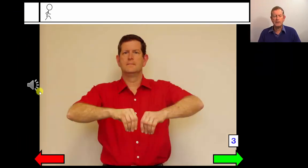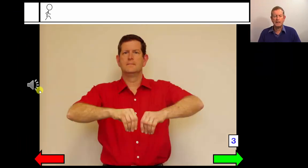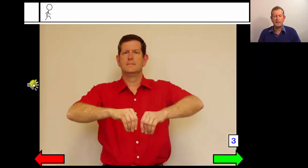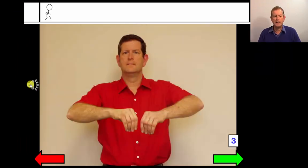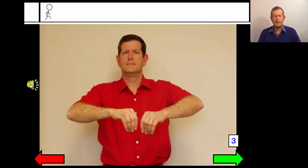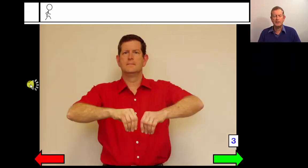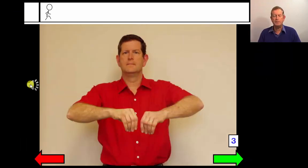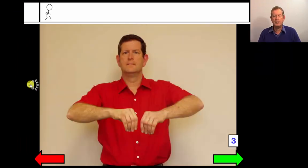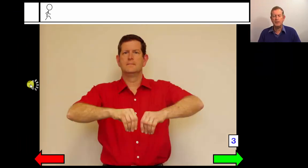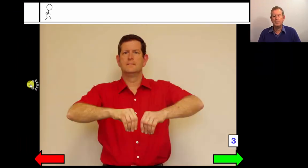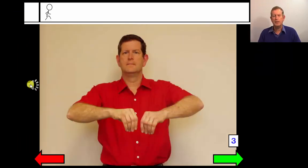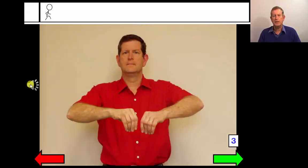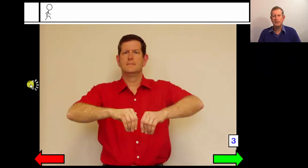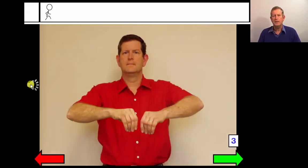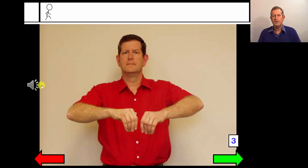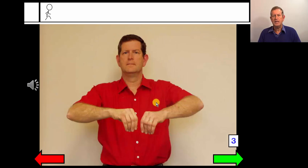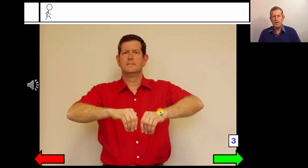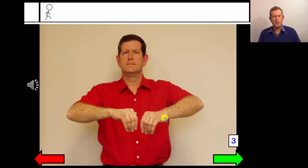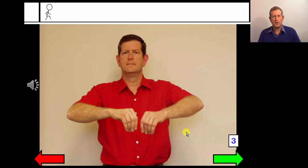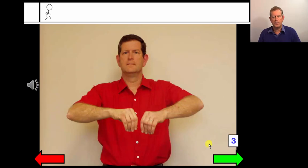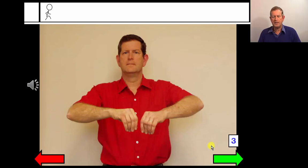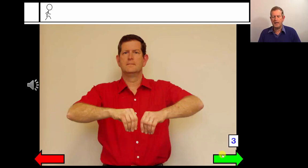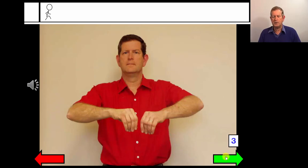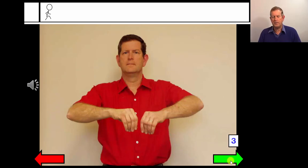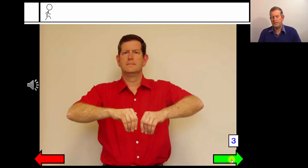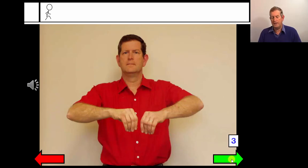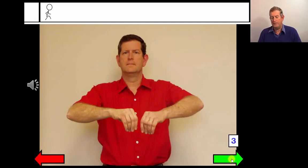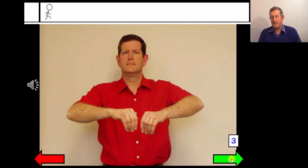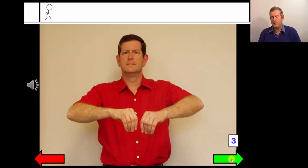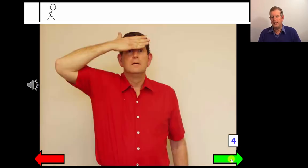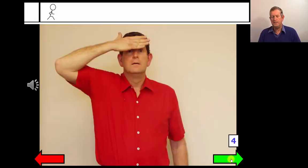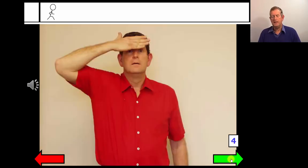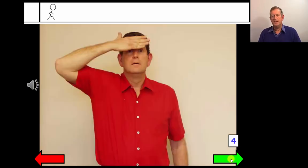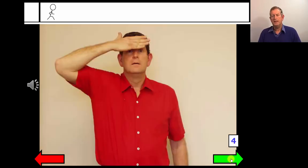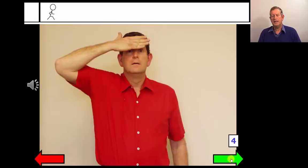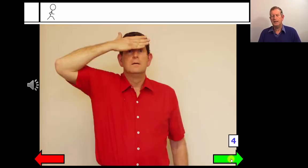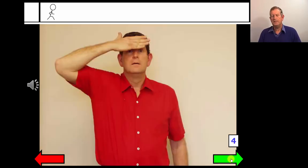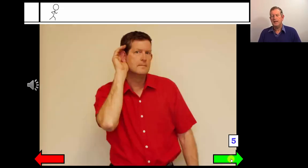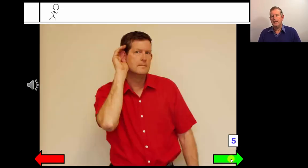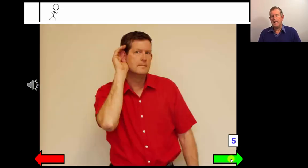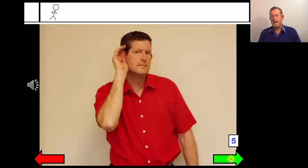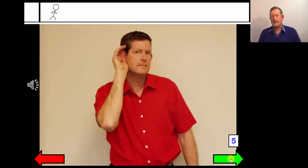you can always click on the speaker to hear the correct answer if need be.